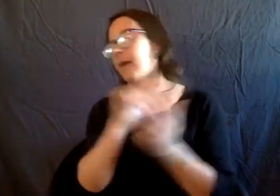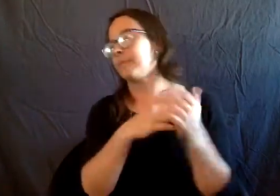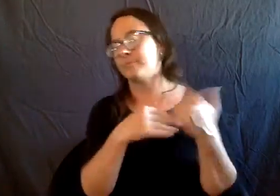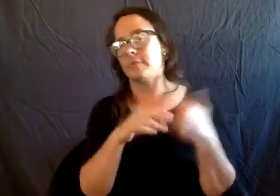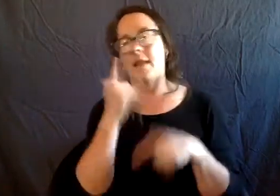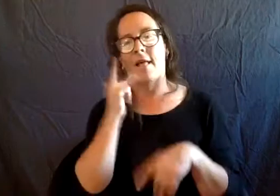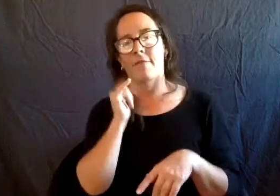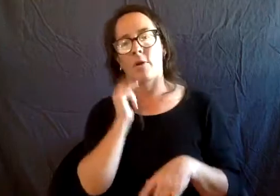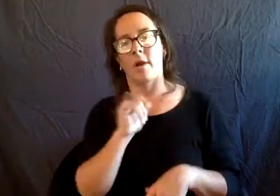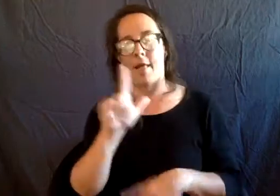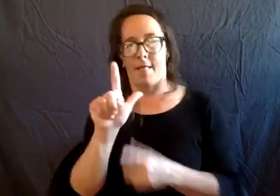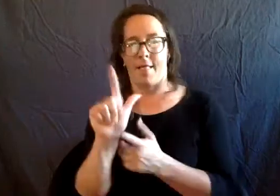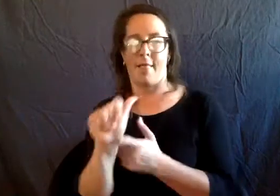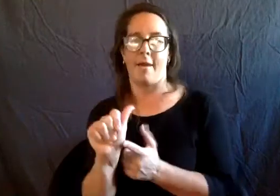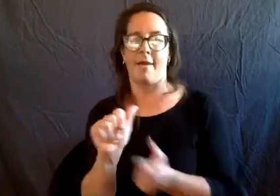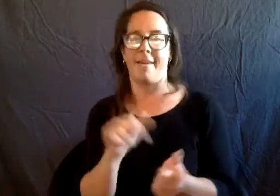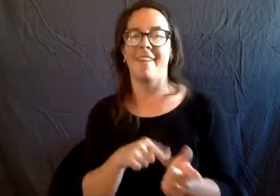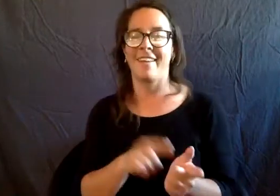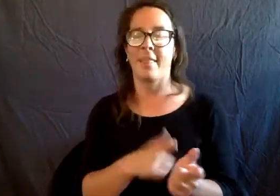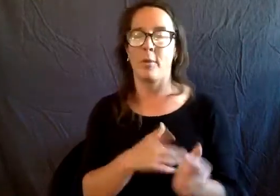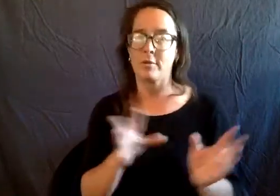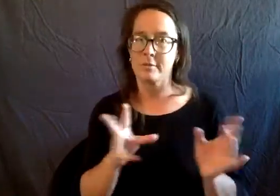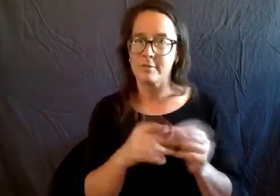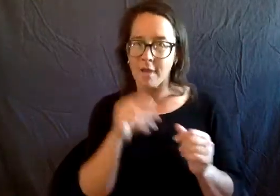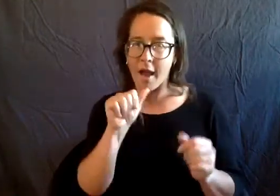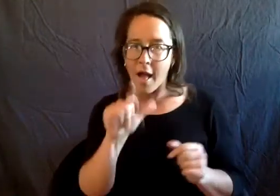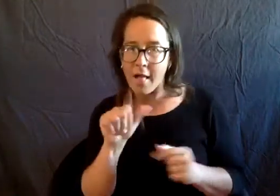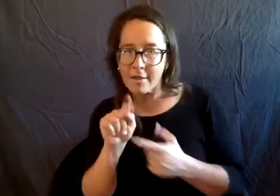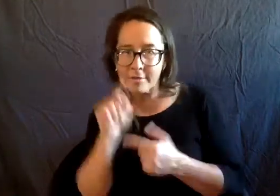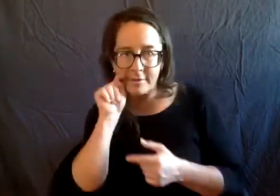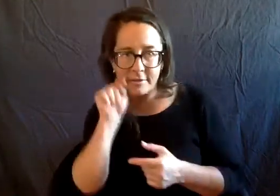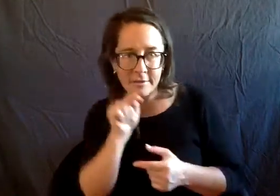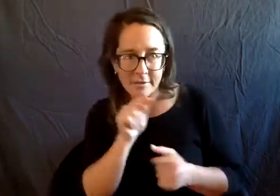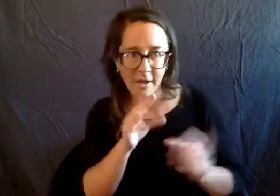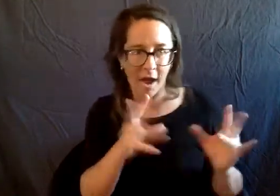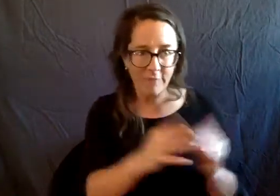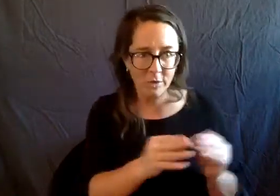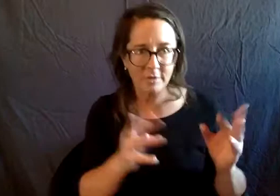environment, or at least there was when I was there, and there was Alateen conferences, and Alateens were